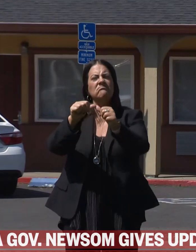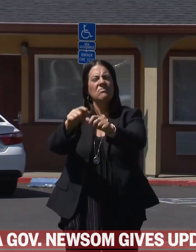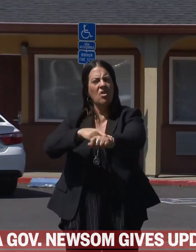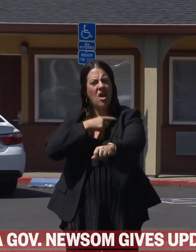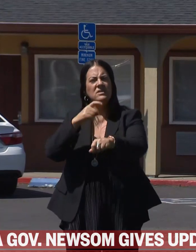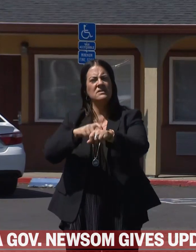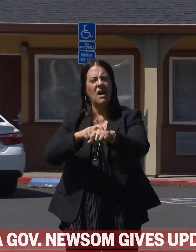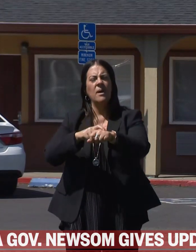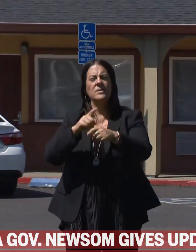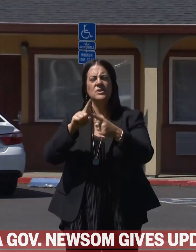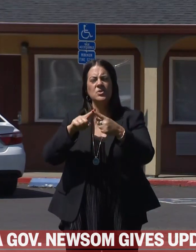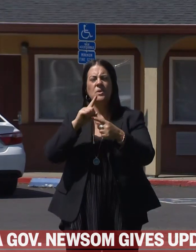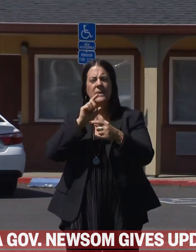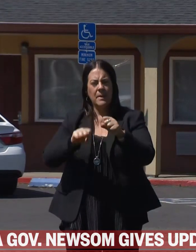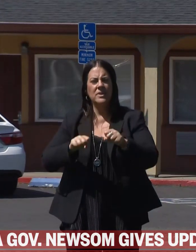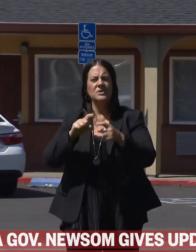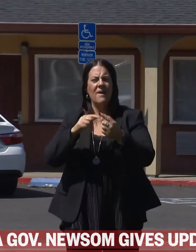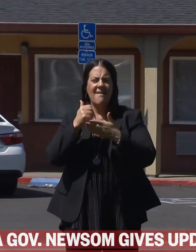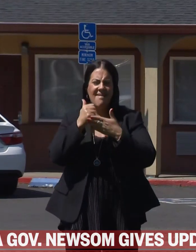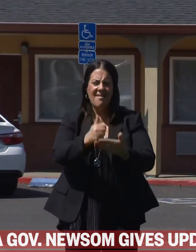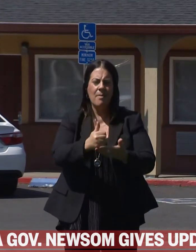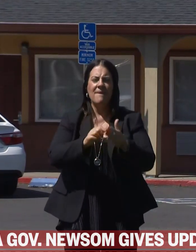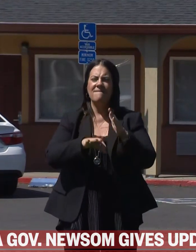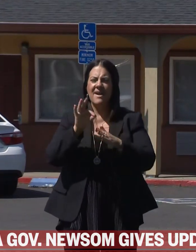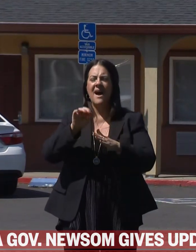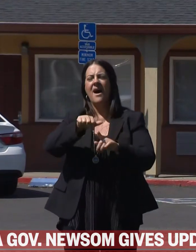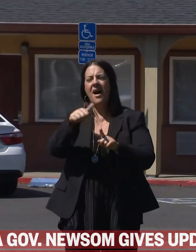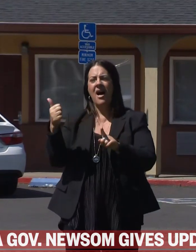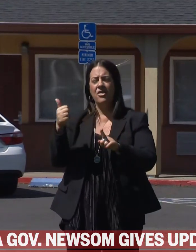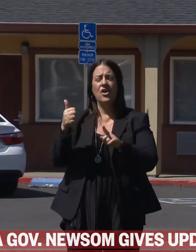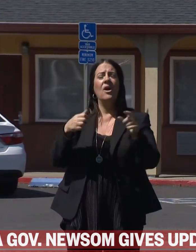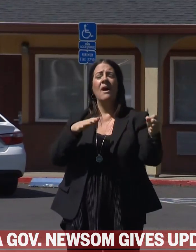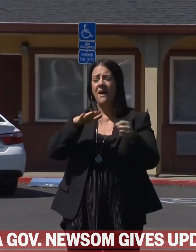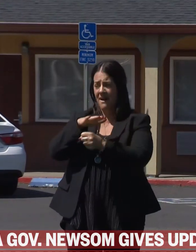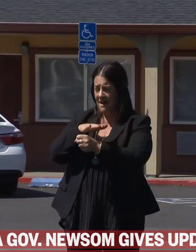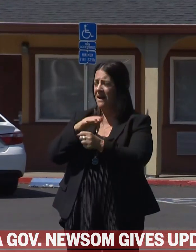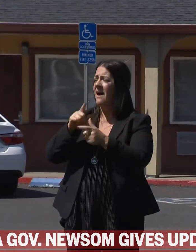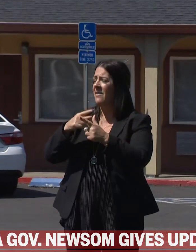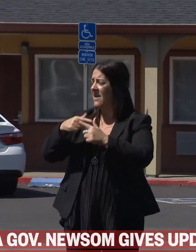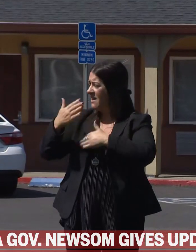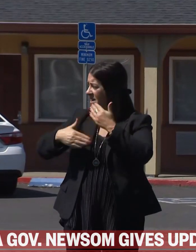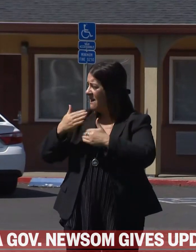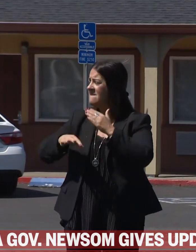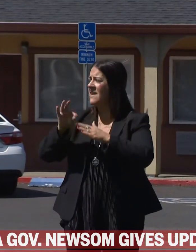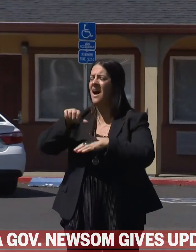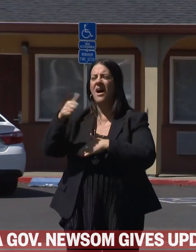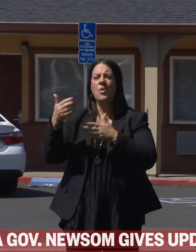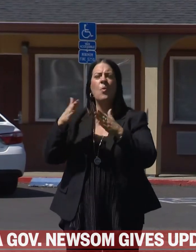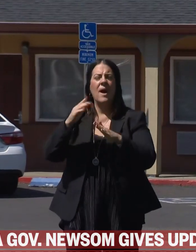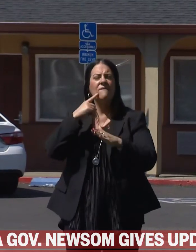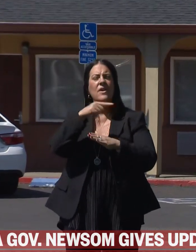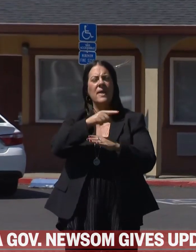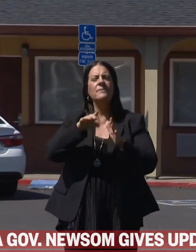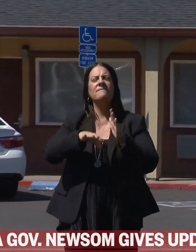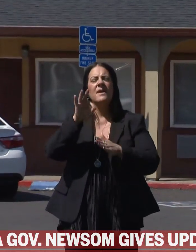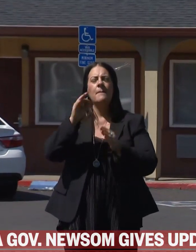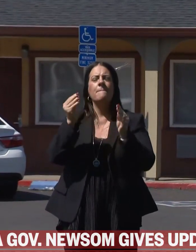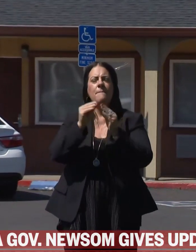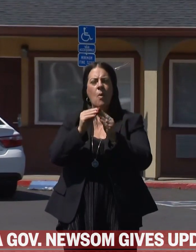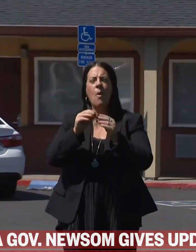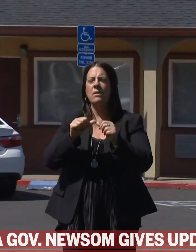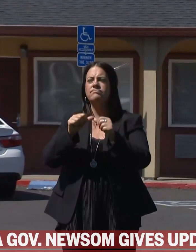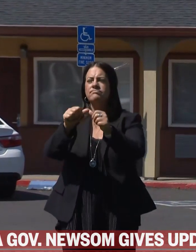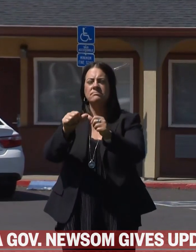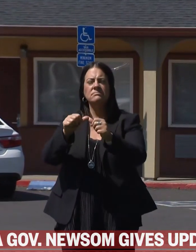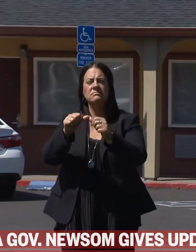get people off the streets in a permanent way. But again, this could not happen without FEMA's extraordinary support and